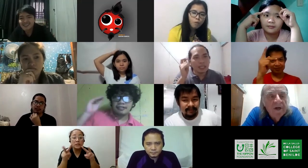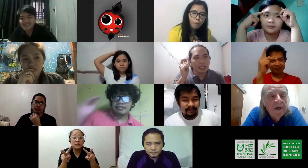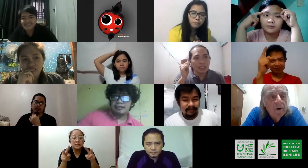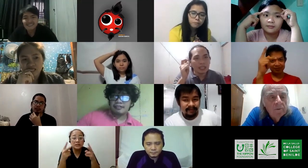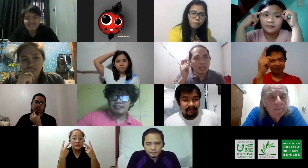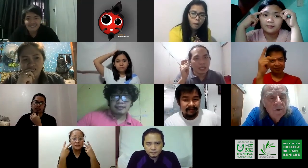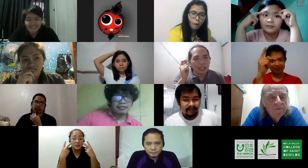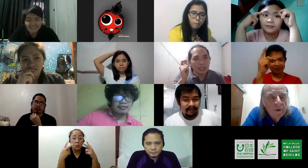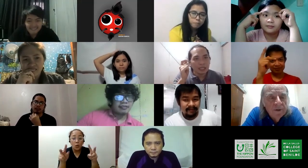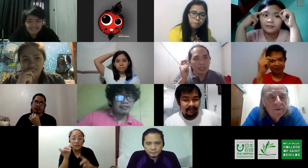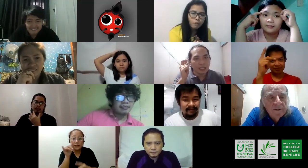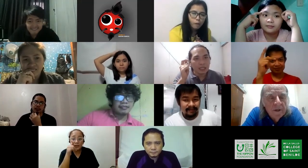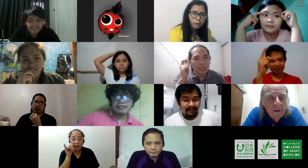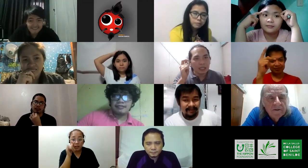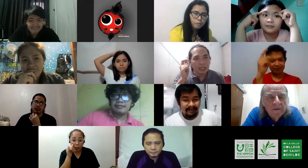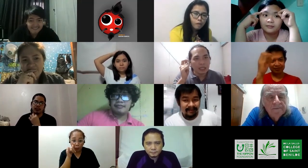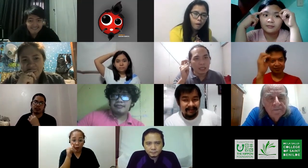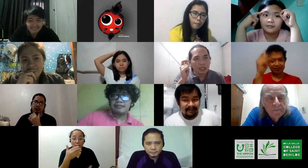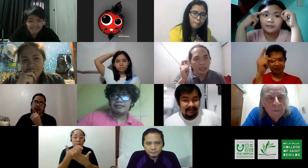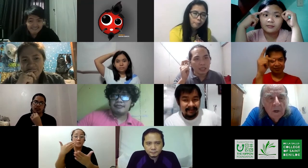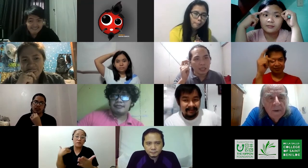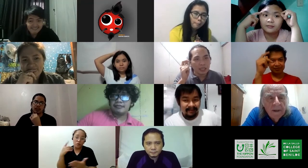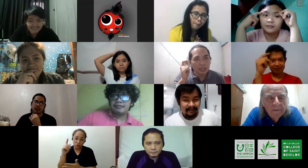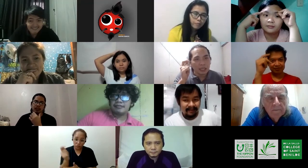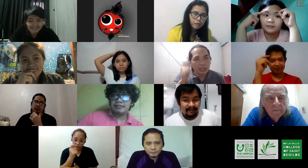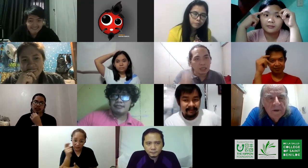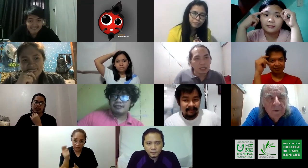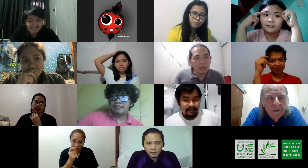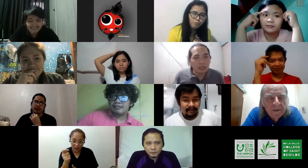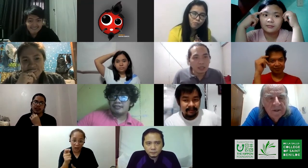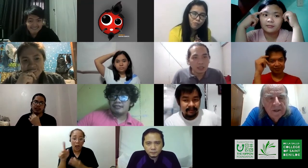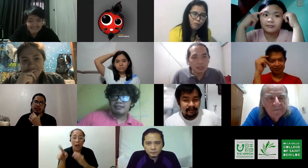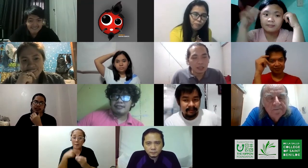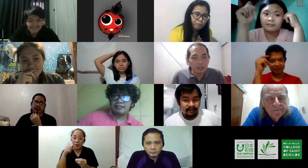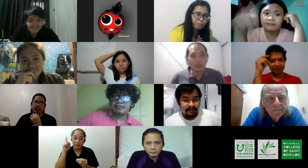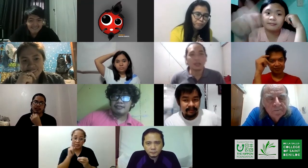video before Tuesday also about deaf president now.